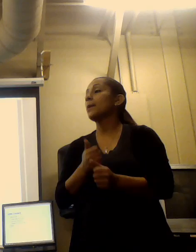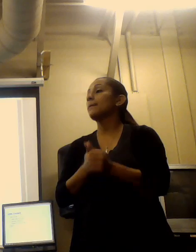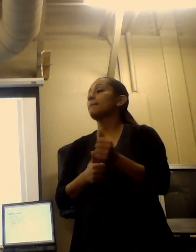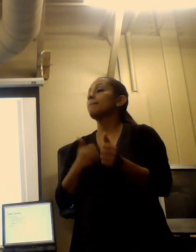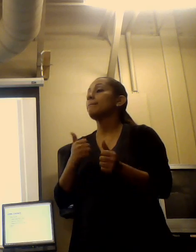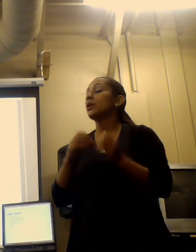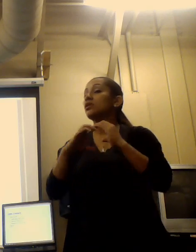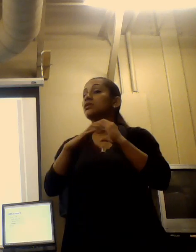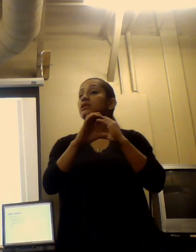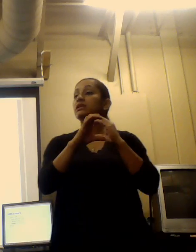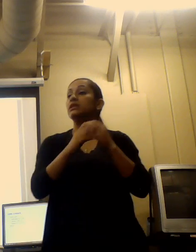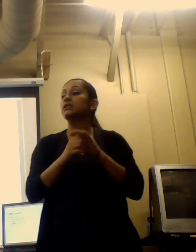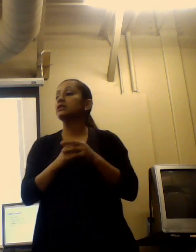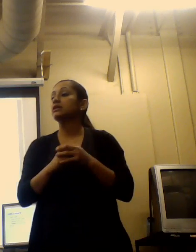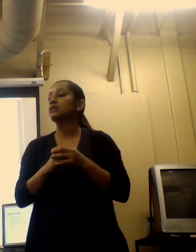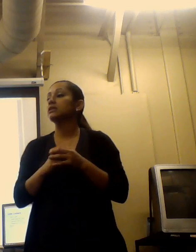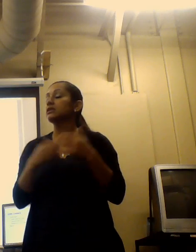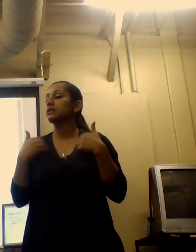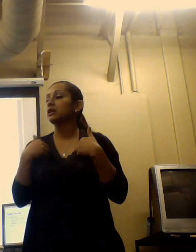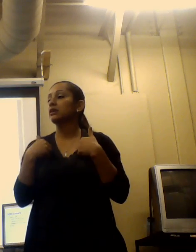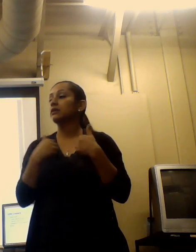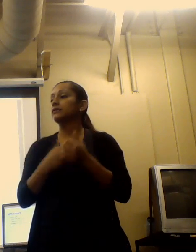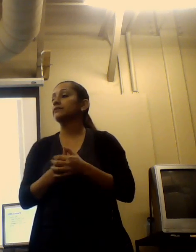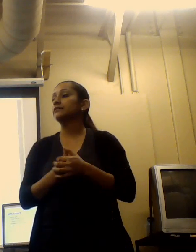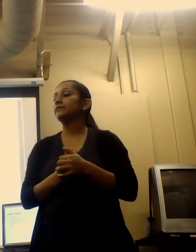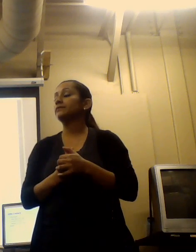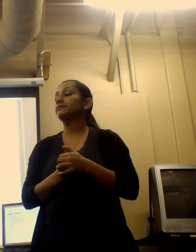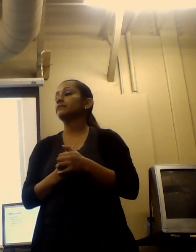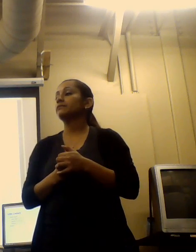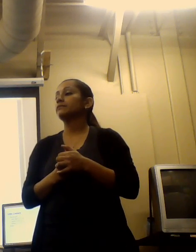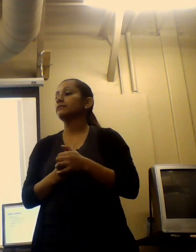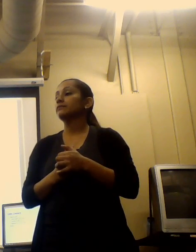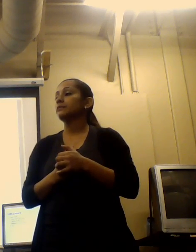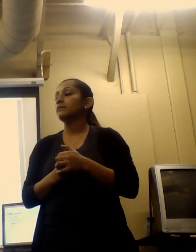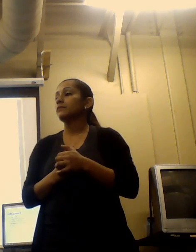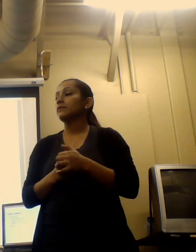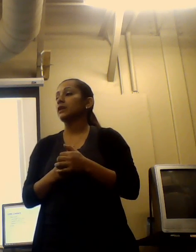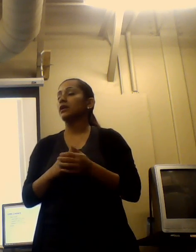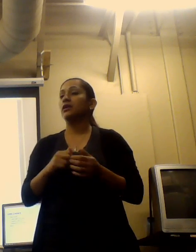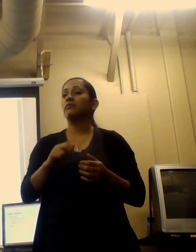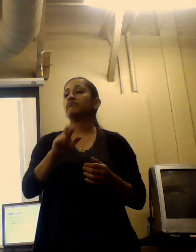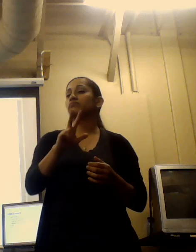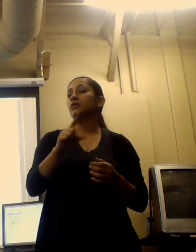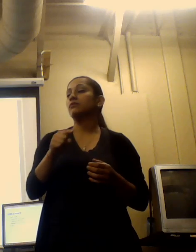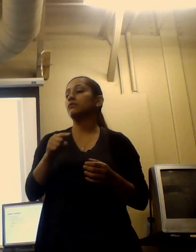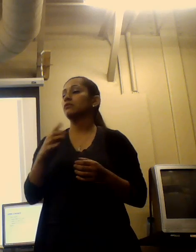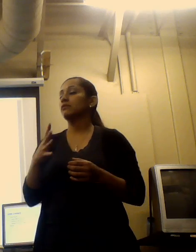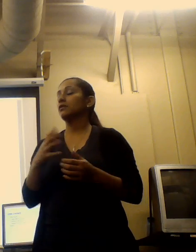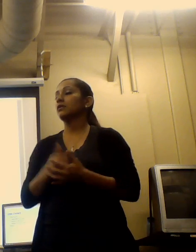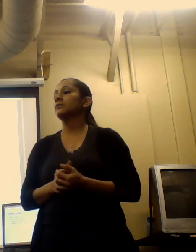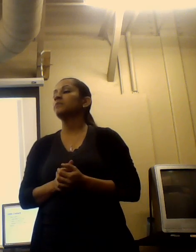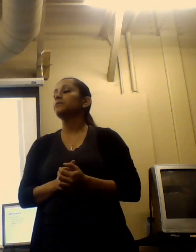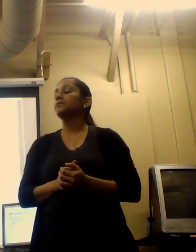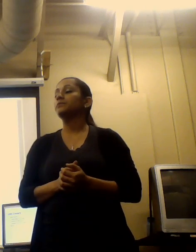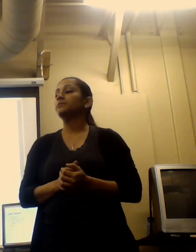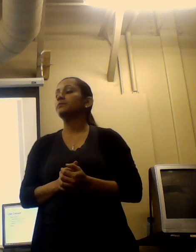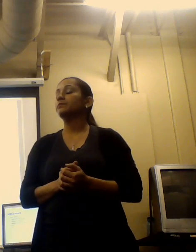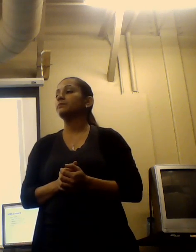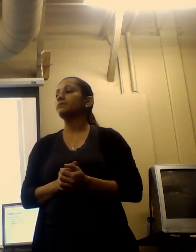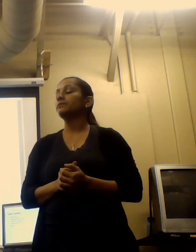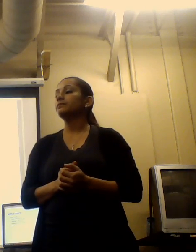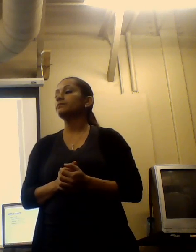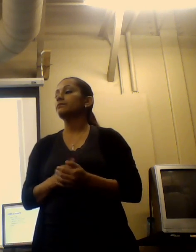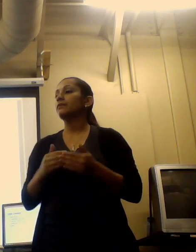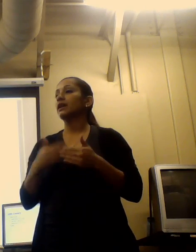lens with a camera, your maximum aperture is usually about 3.5. And then sometimes as